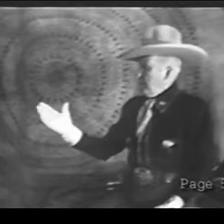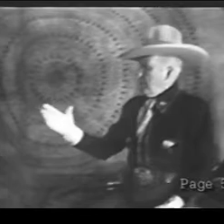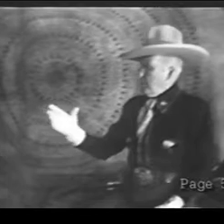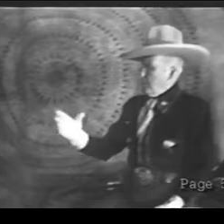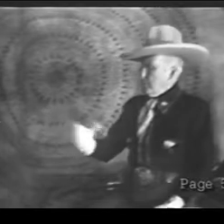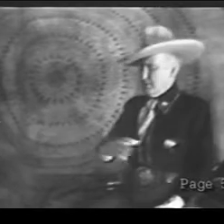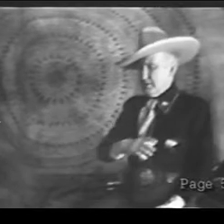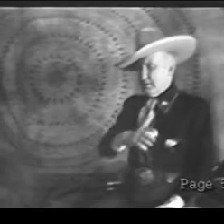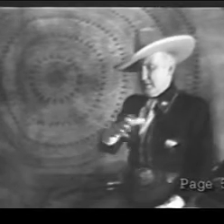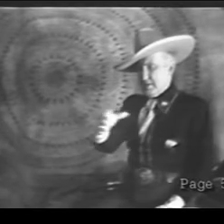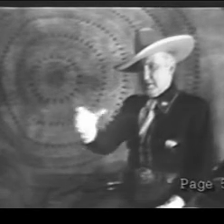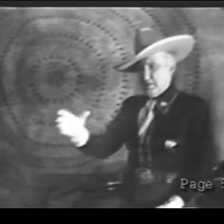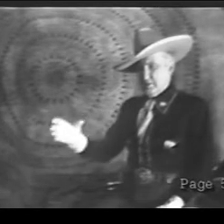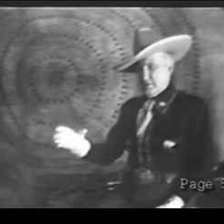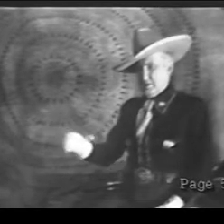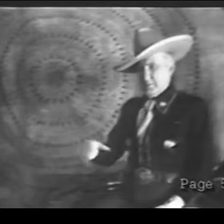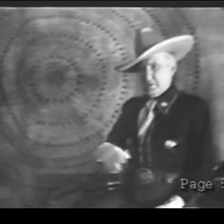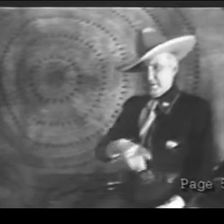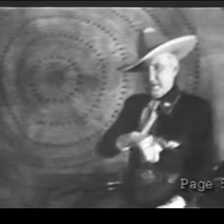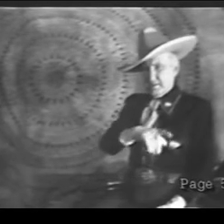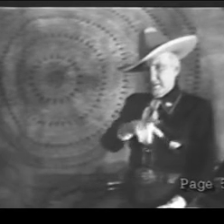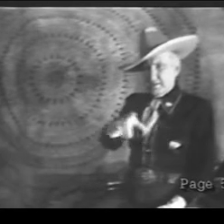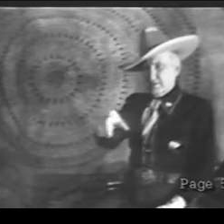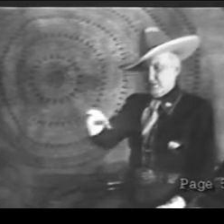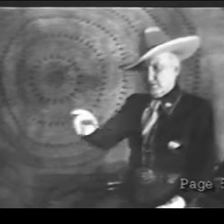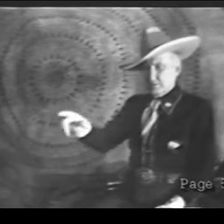Now, when the Indians sat down in the teepee, they sat in a circle.